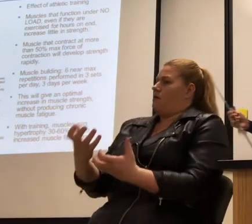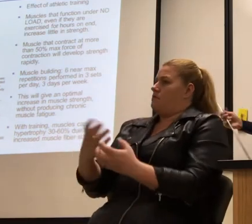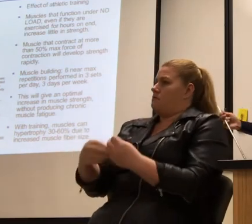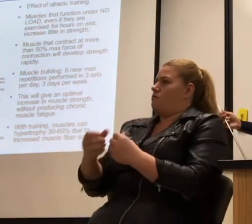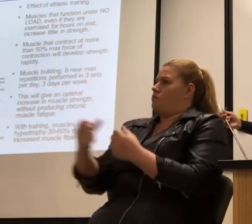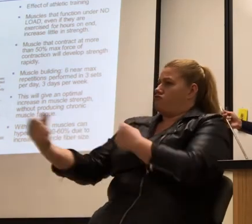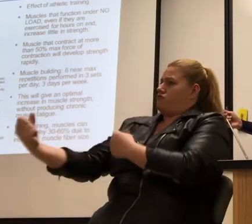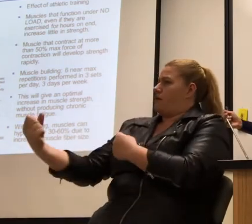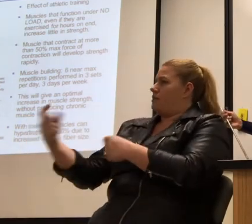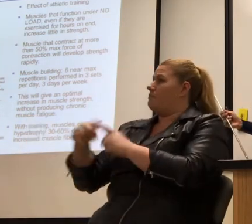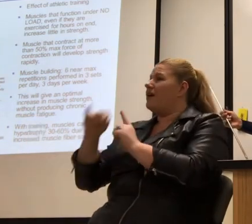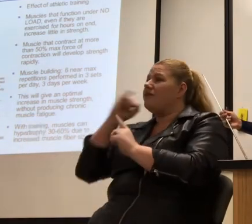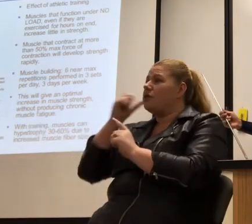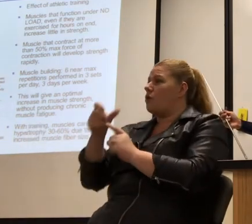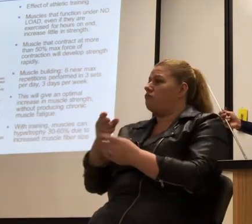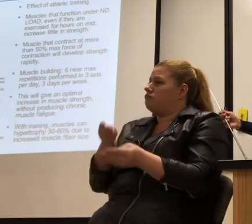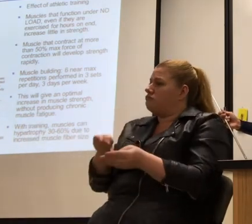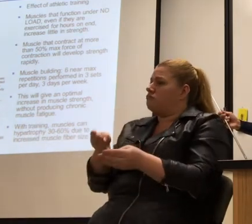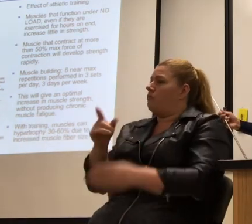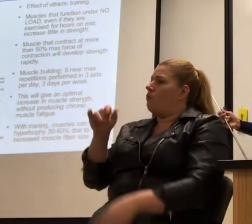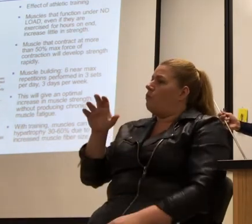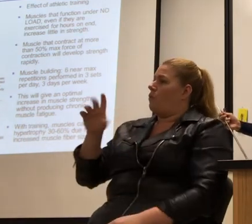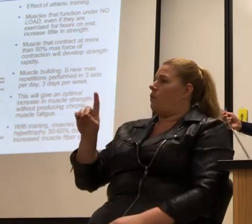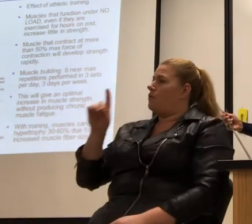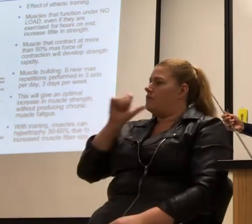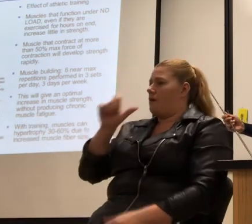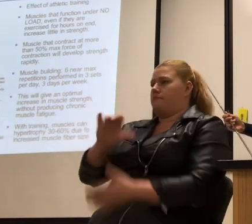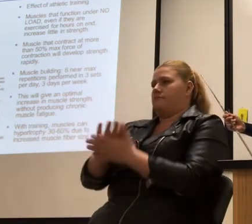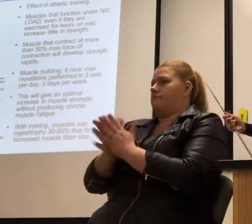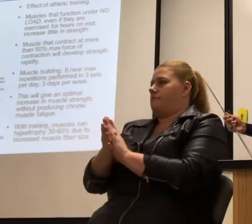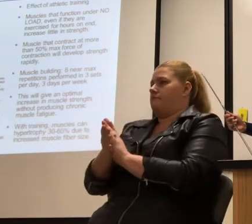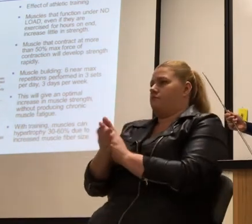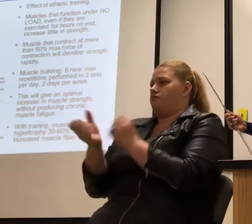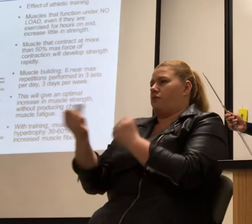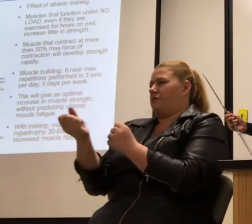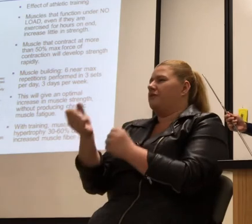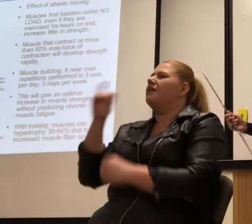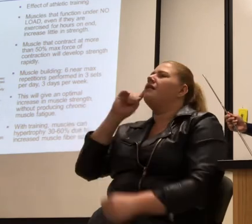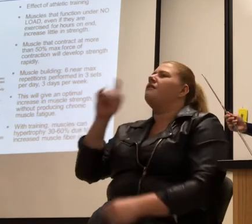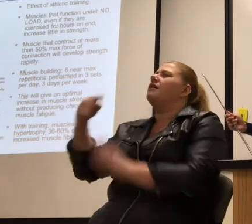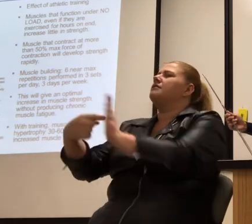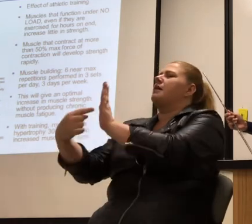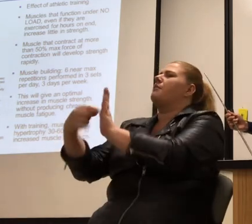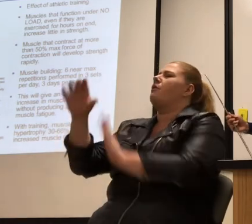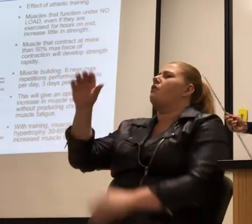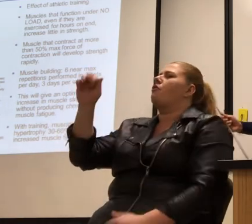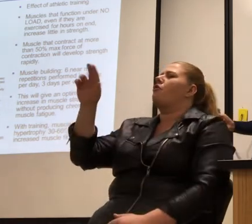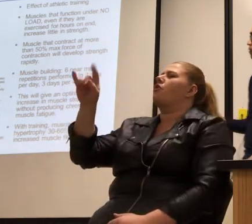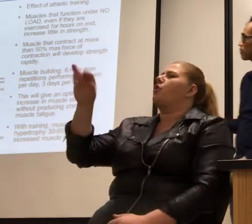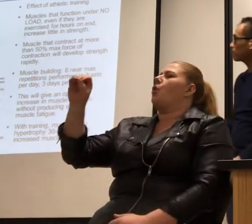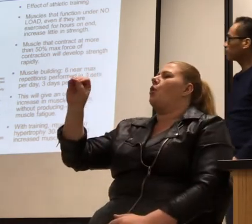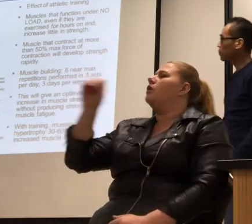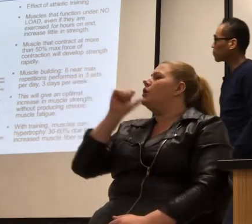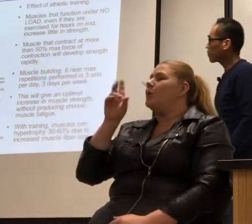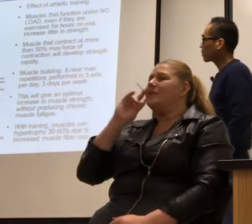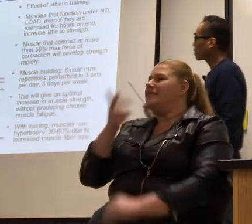them, they're not going to get stronger. So for example, cardio work, you won't see increases in muscle